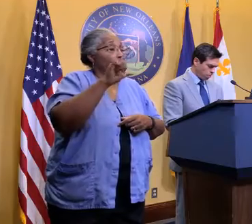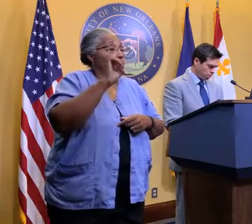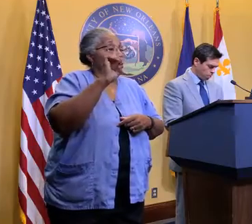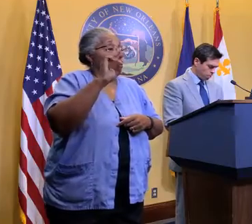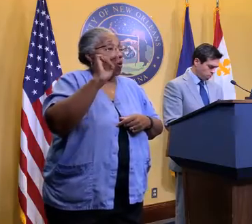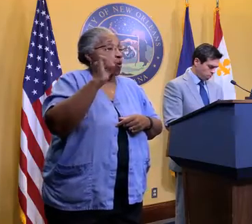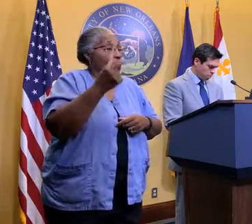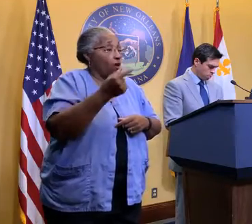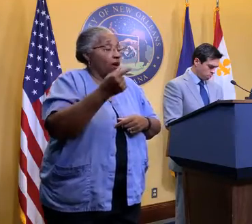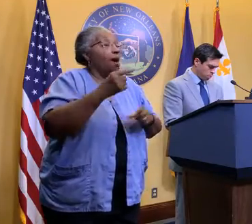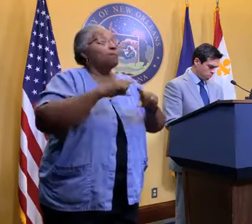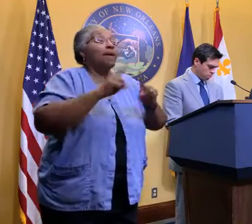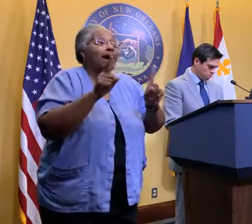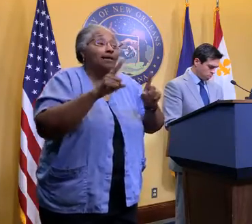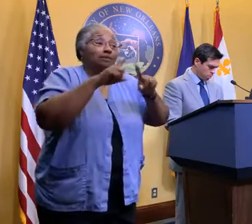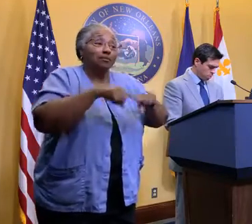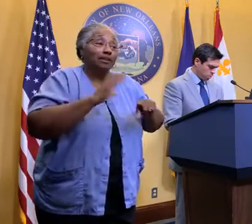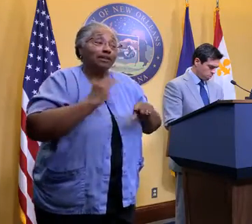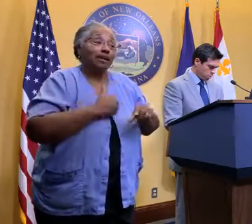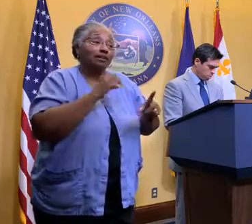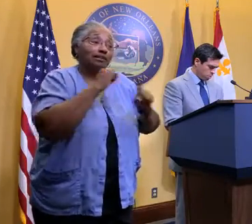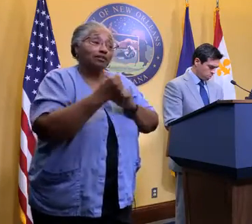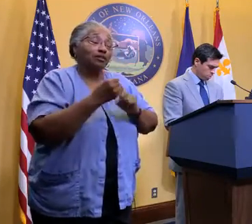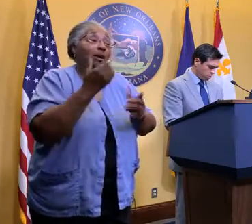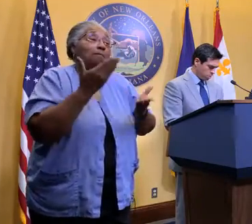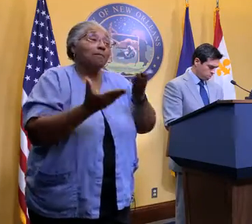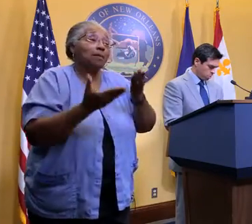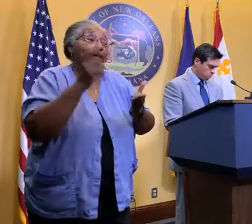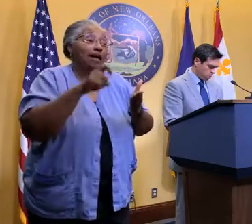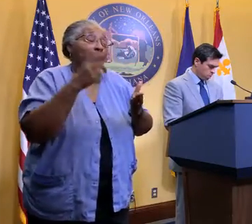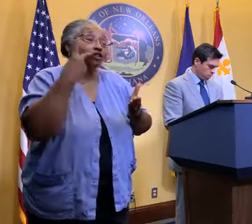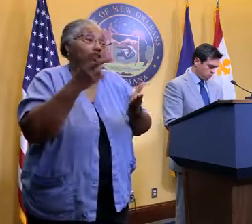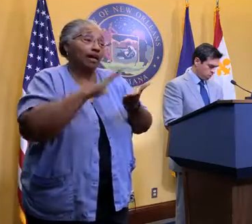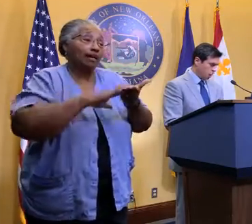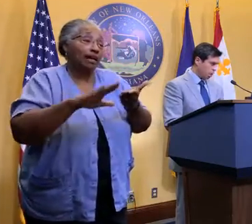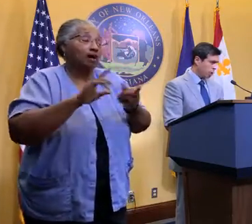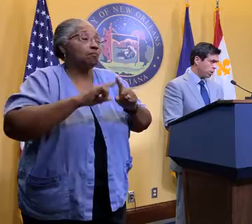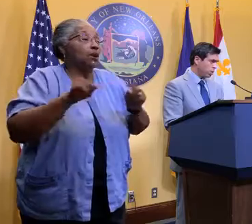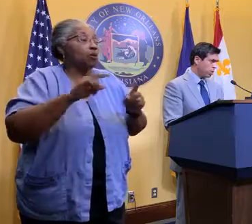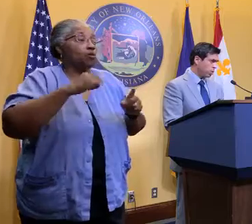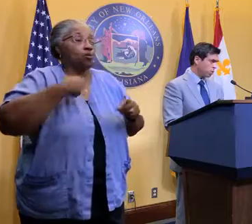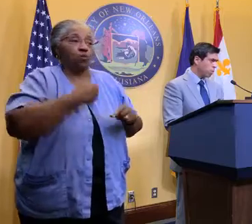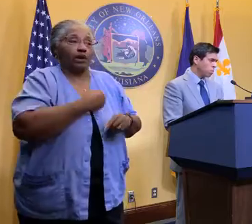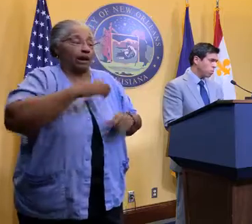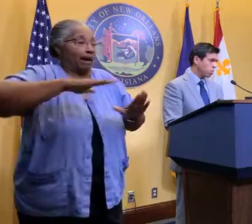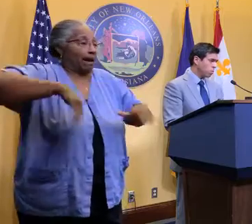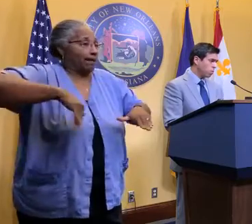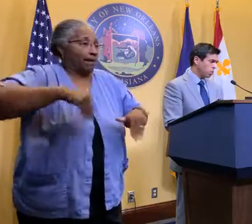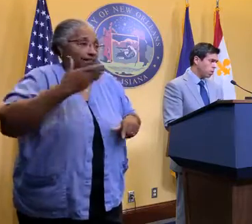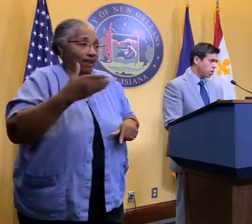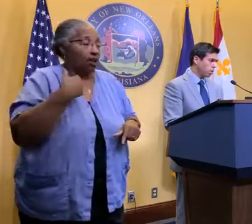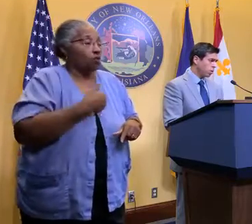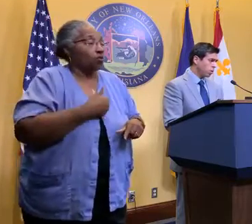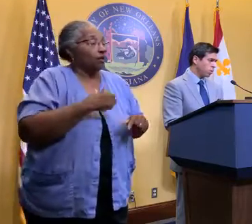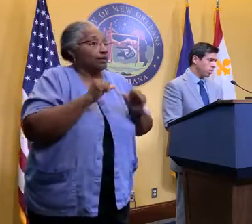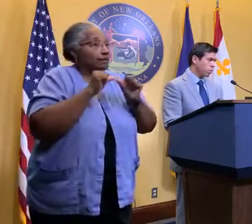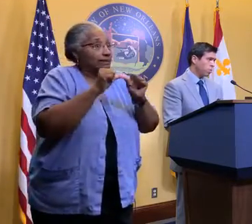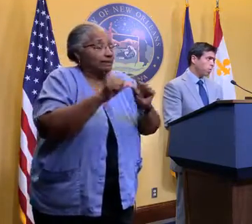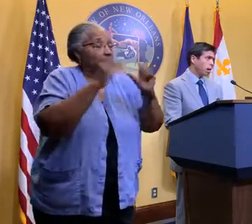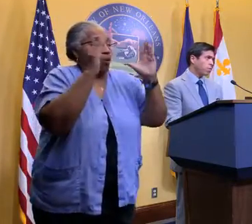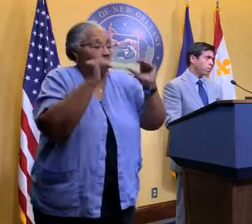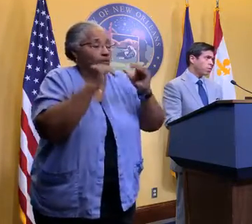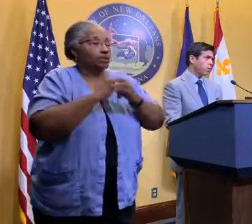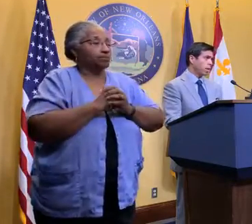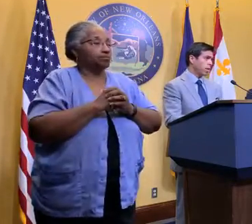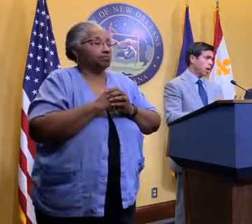depending on our situation, we may have to look at layoffs, but we're not there yet. Yeah, and I think that's a We good, remain hopeful. that's a good